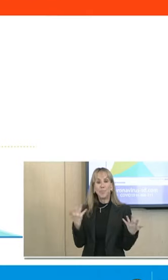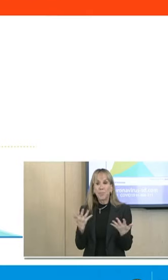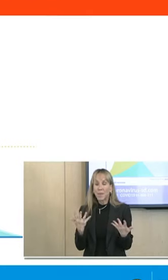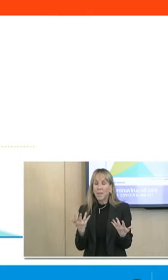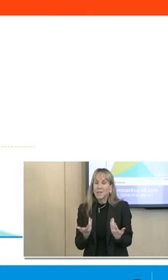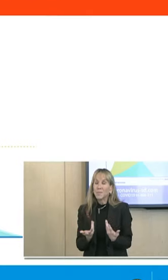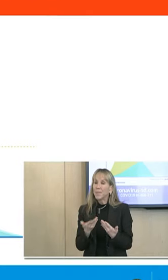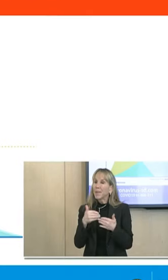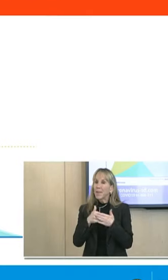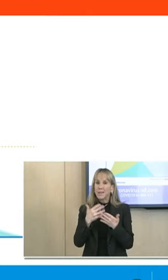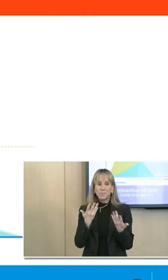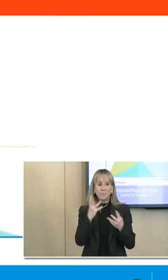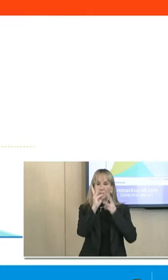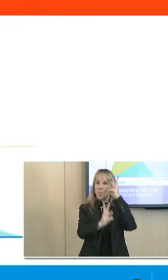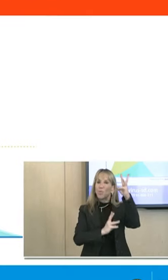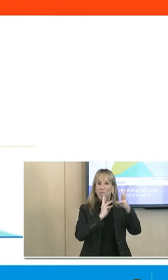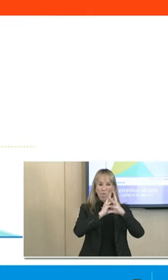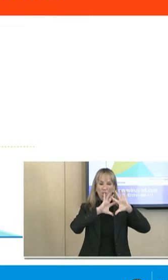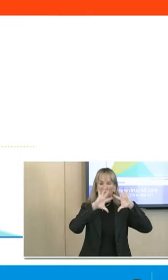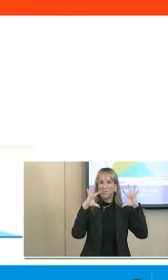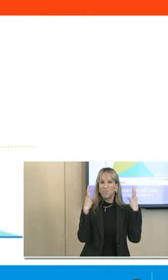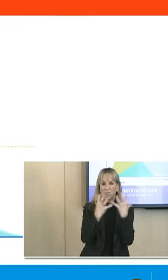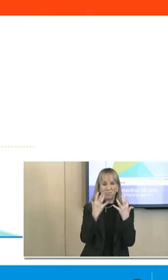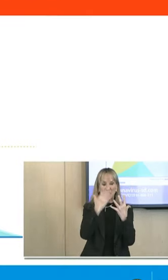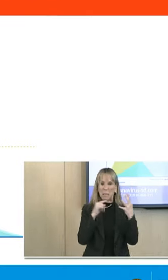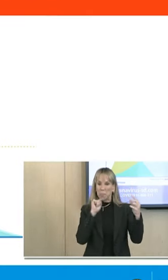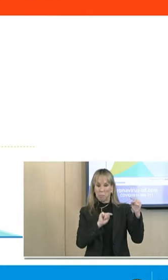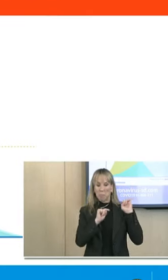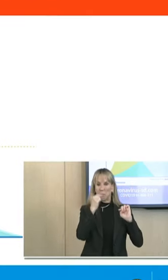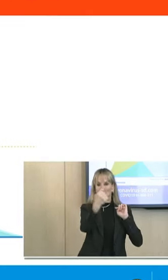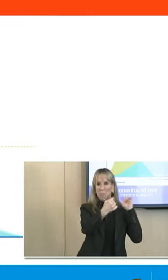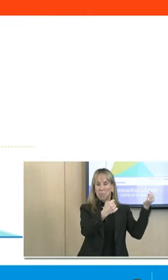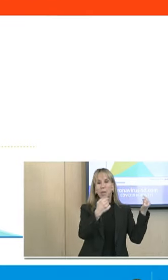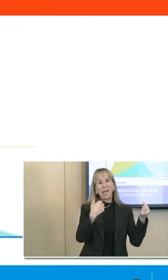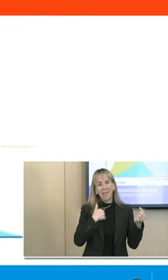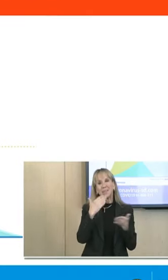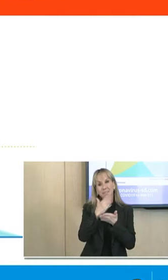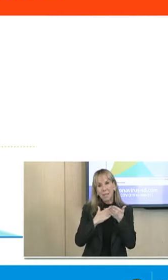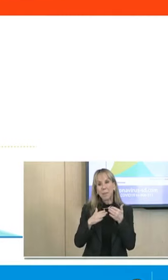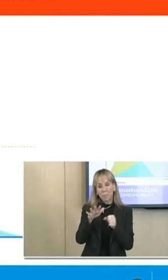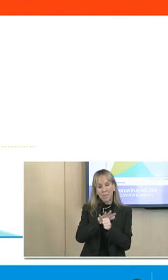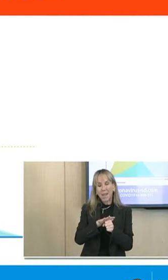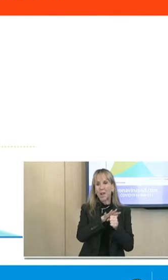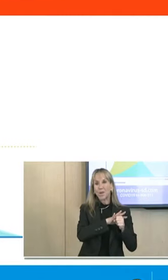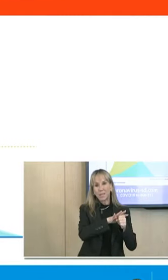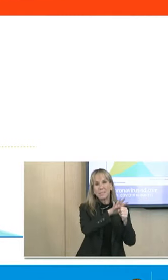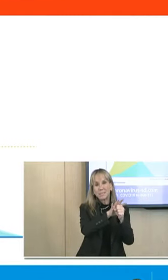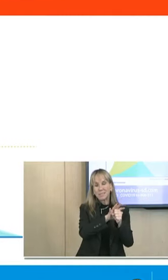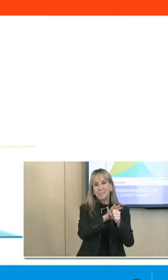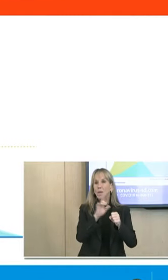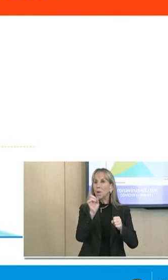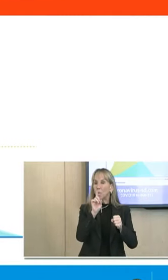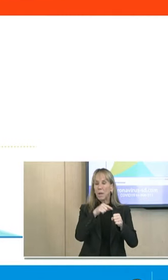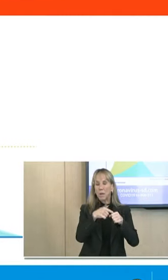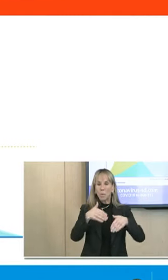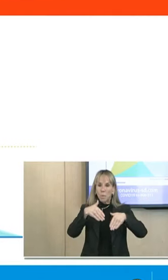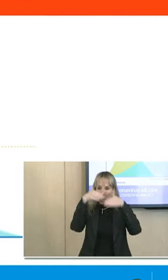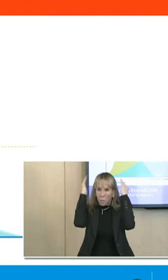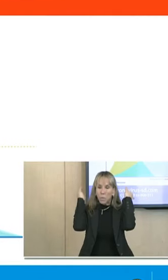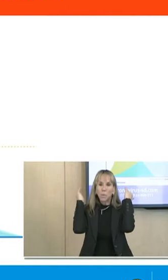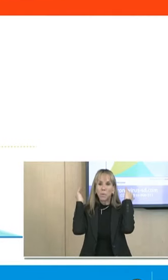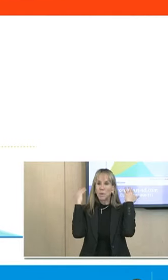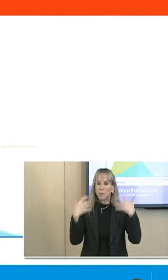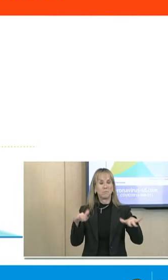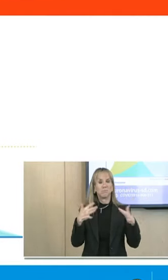in parts of the globe and in our own nation, there are regions where the demand has overburdened